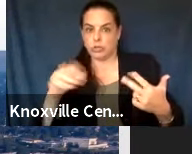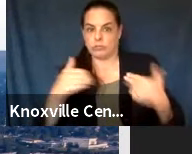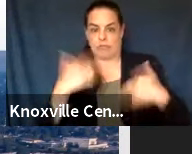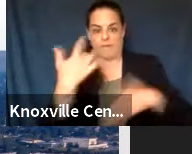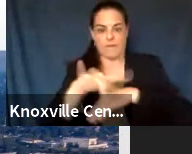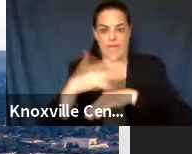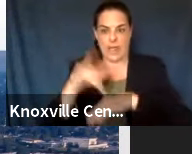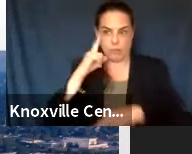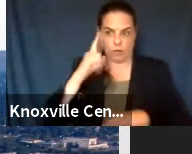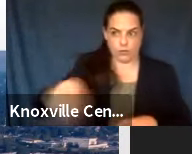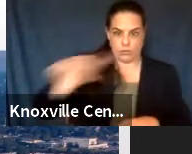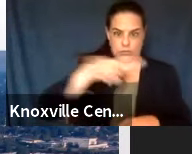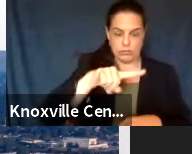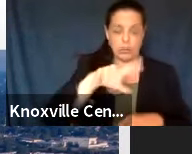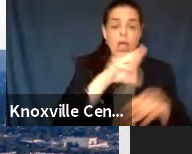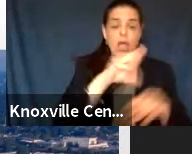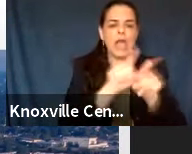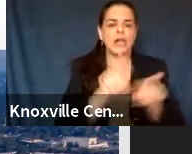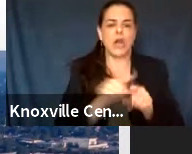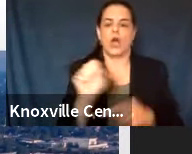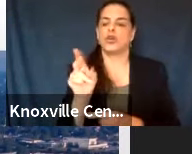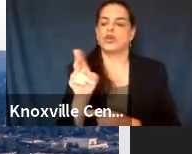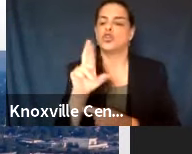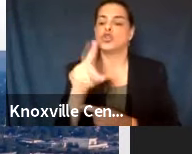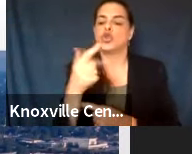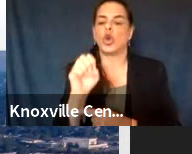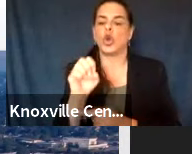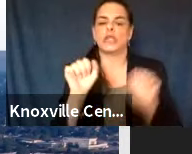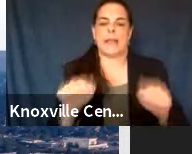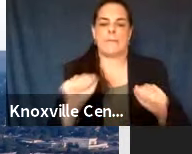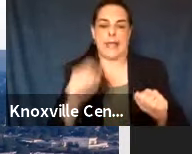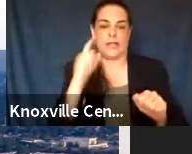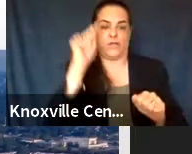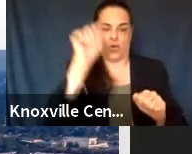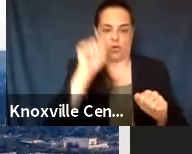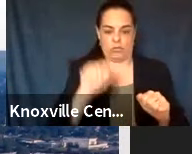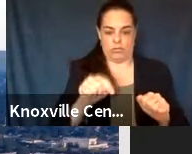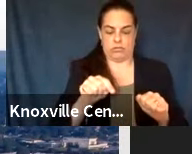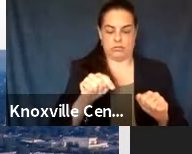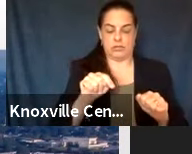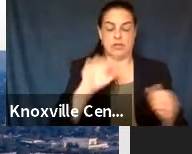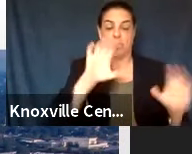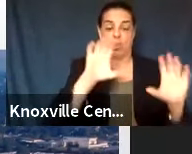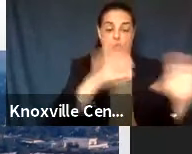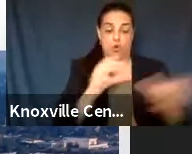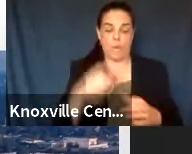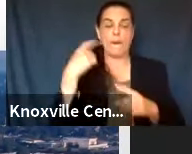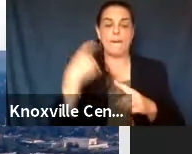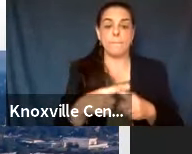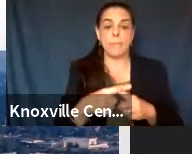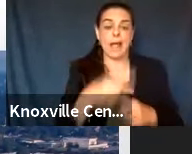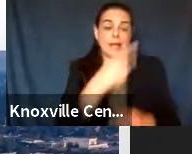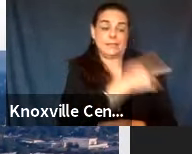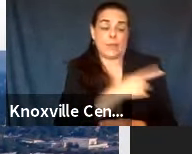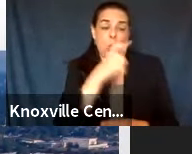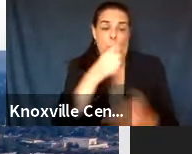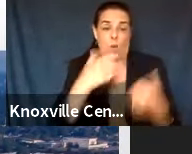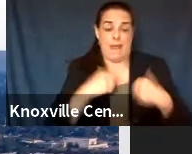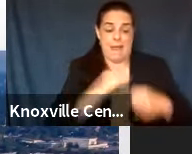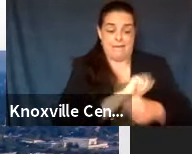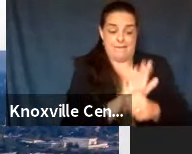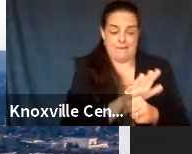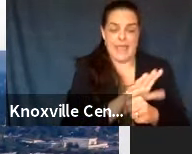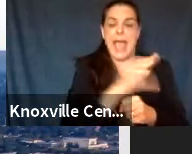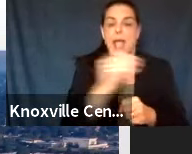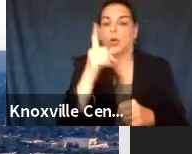additional surge capacity for these categories, as well as the COVID positive patients and the patients with pending test results